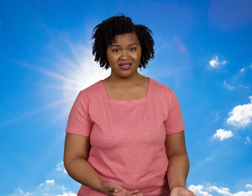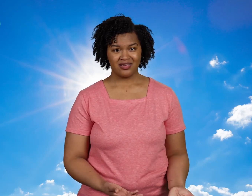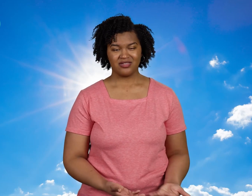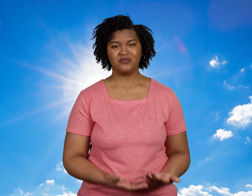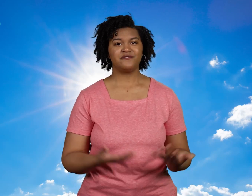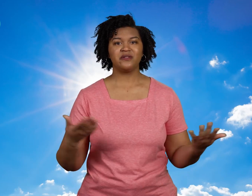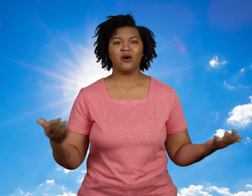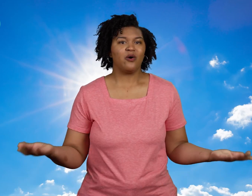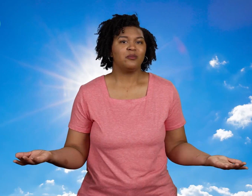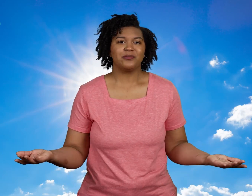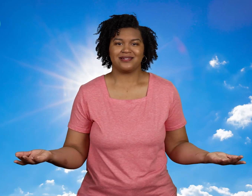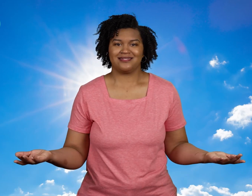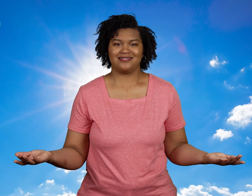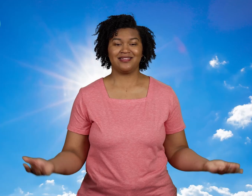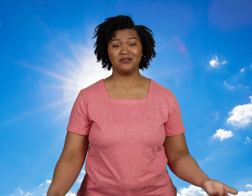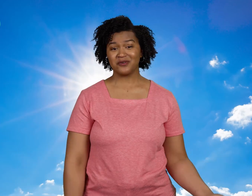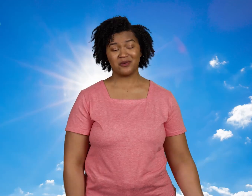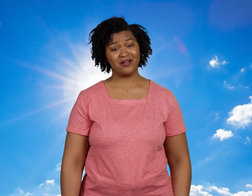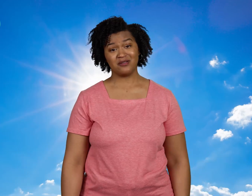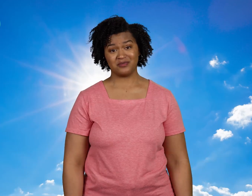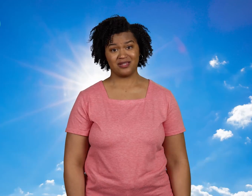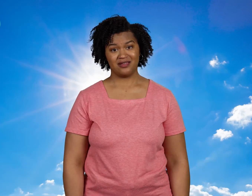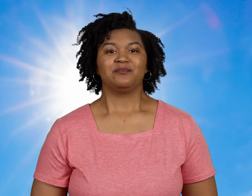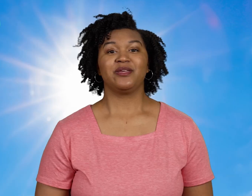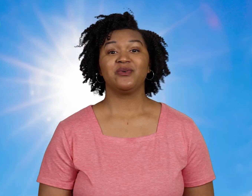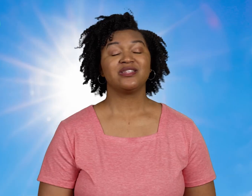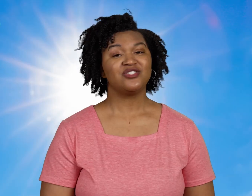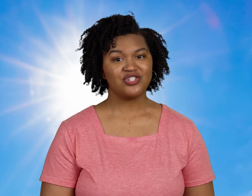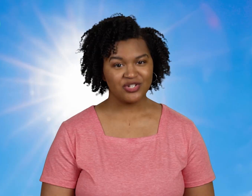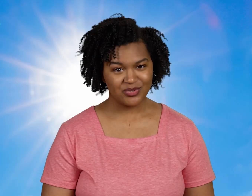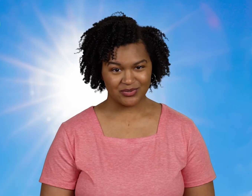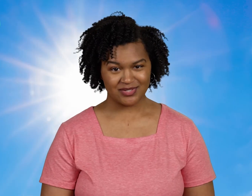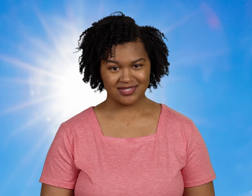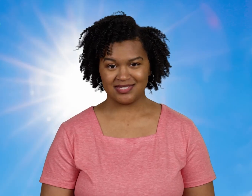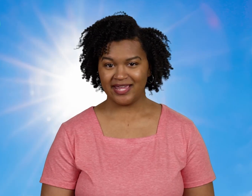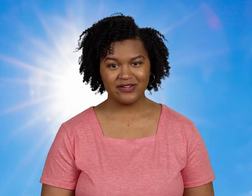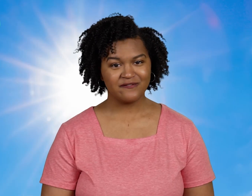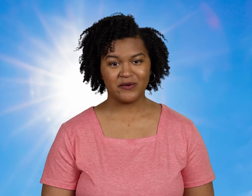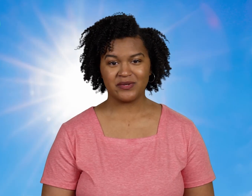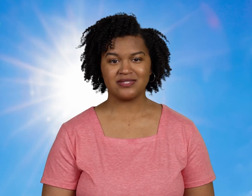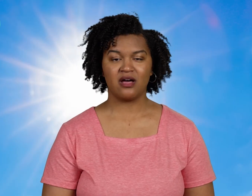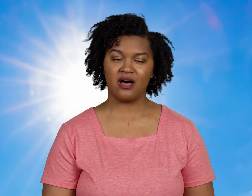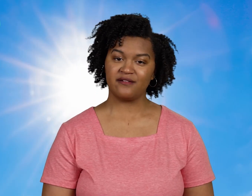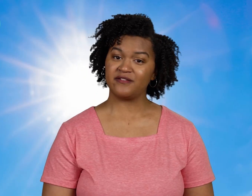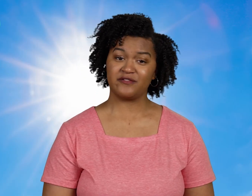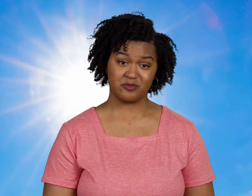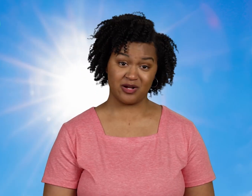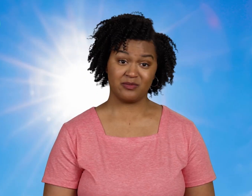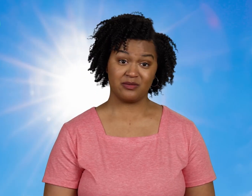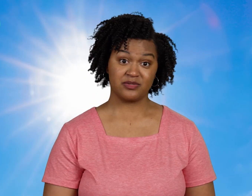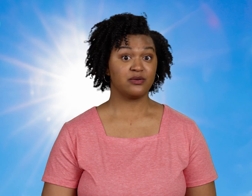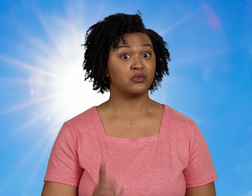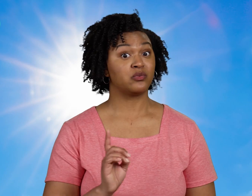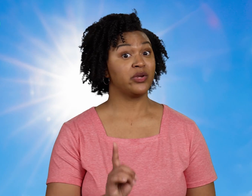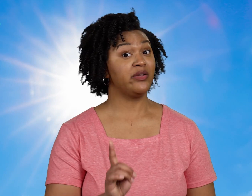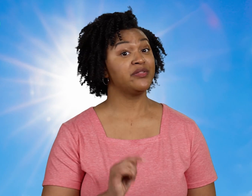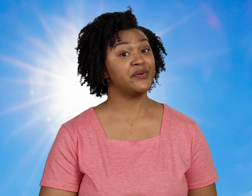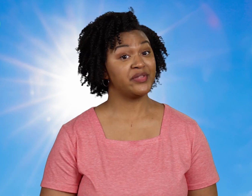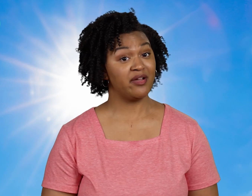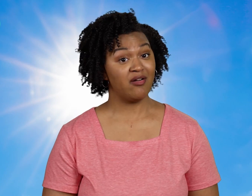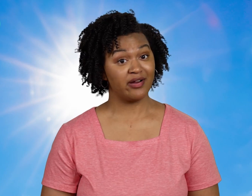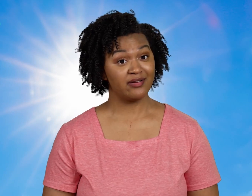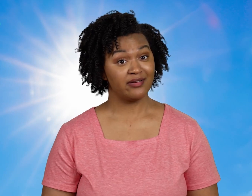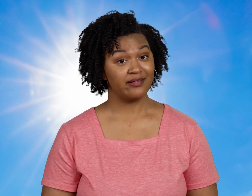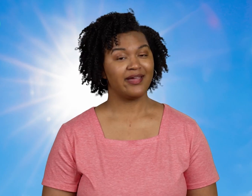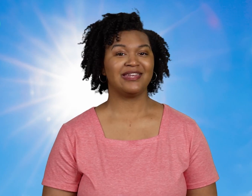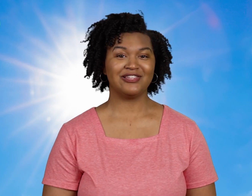wrong, you'll feel hopeless and overwhelmed. But you can choose to take your focus off of your problems, real though